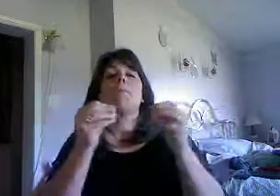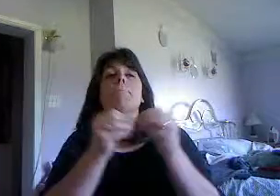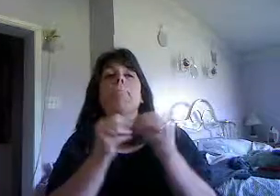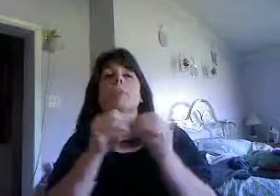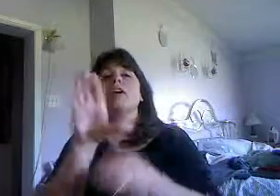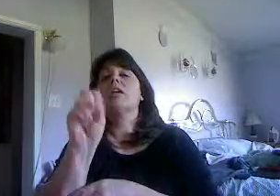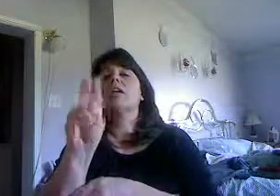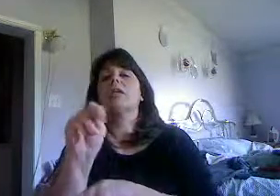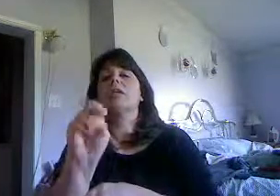truck.